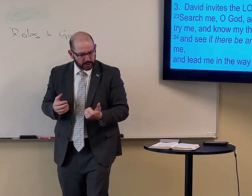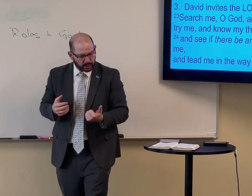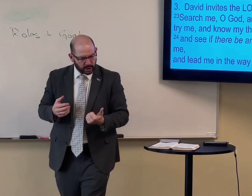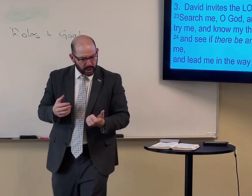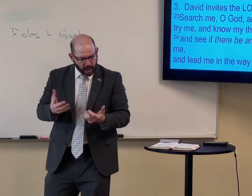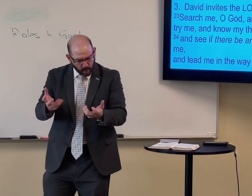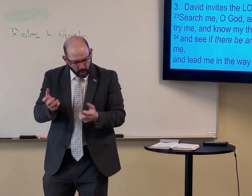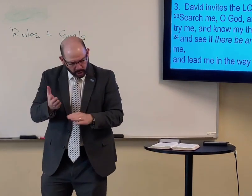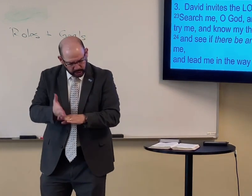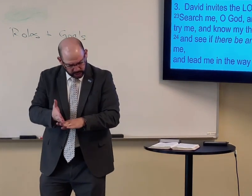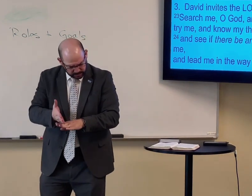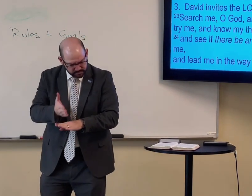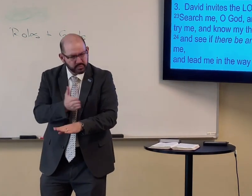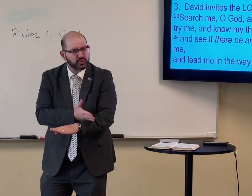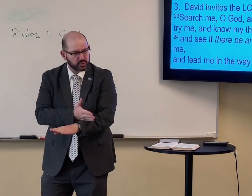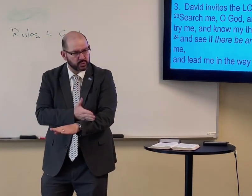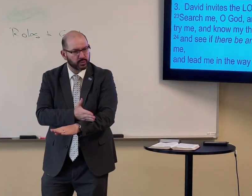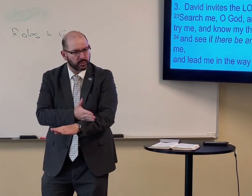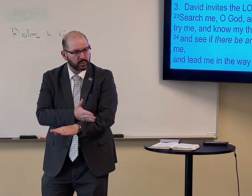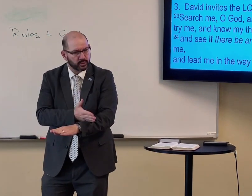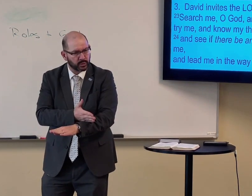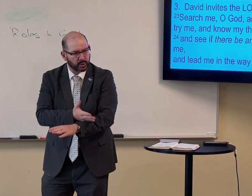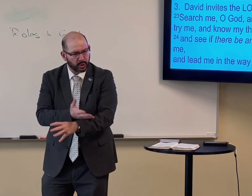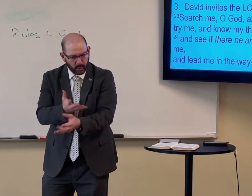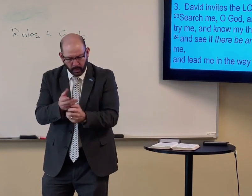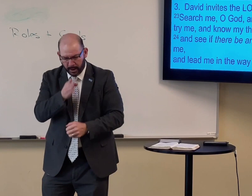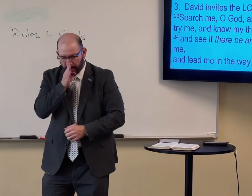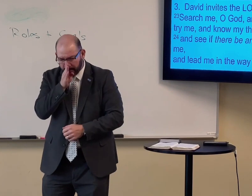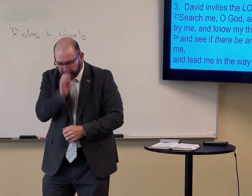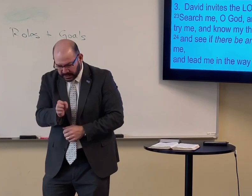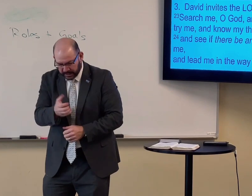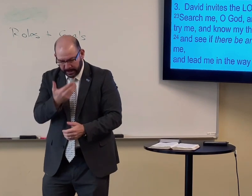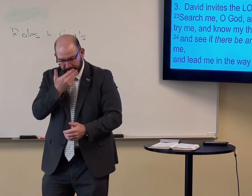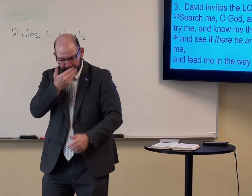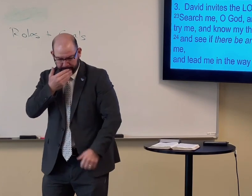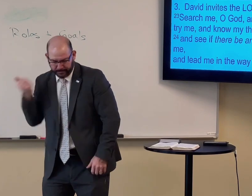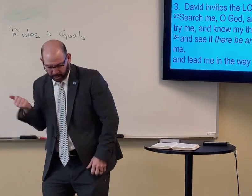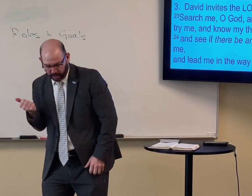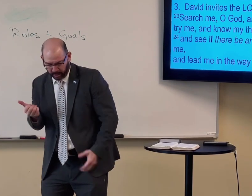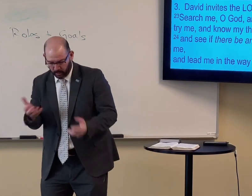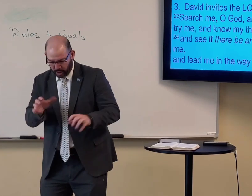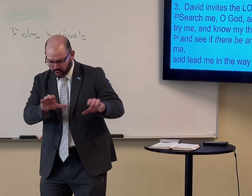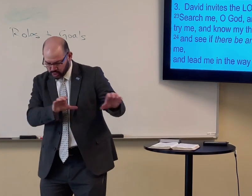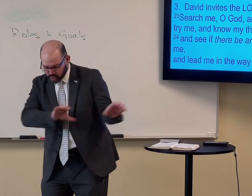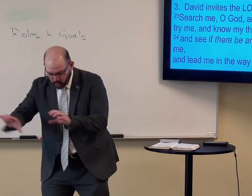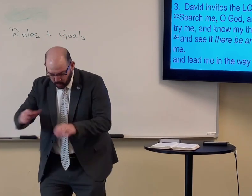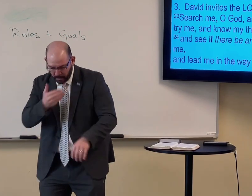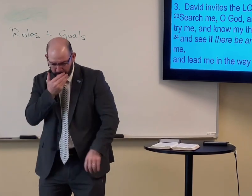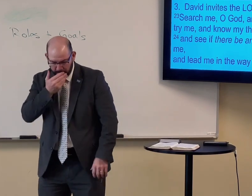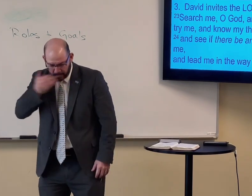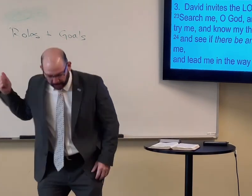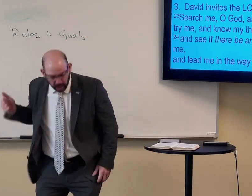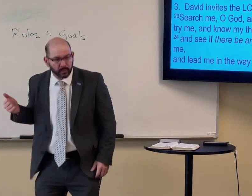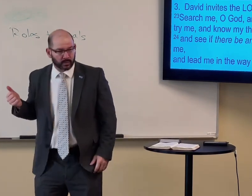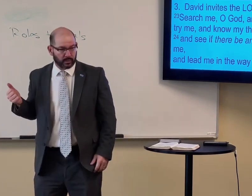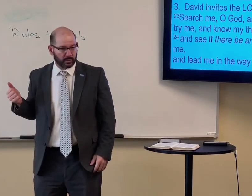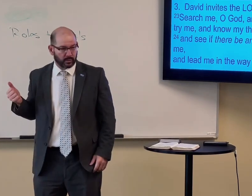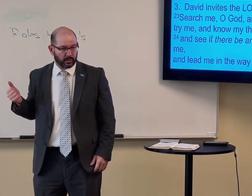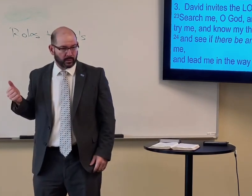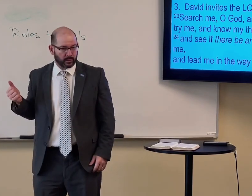think, I want to improve in the things that God wants me to do. I want to be better. I want to